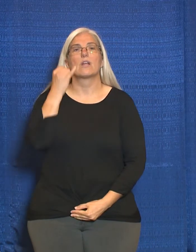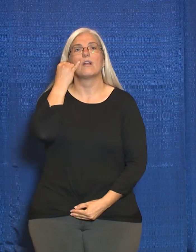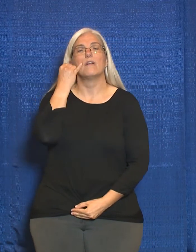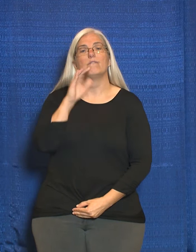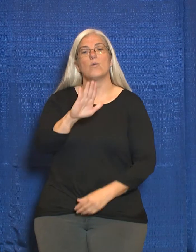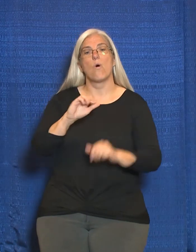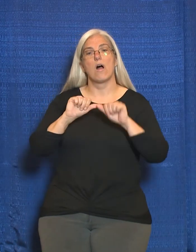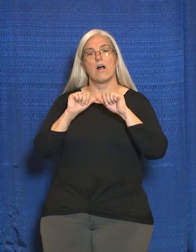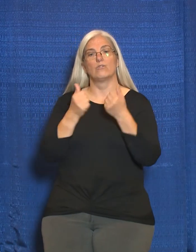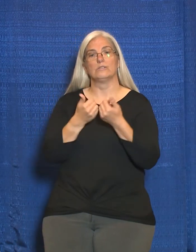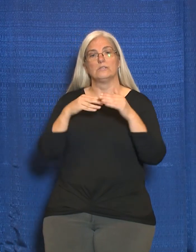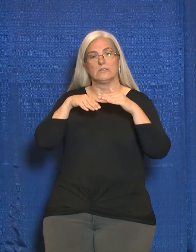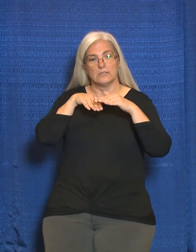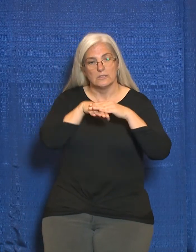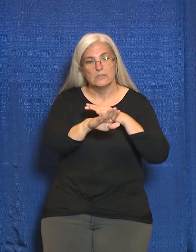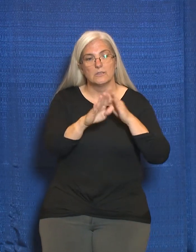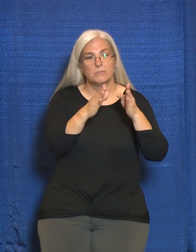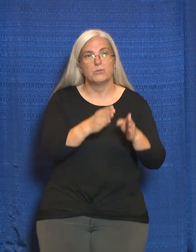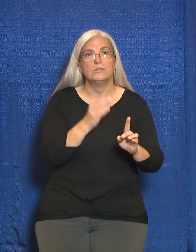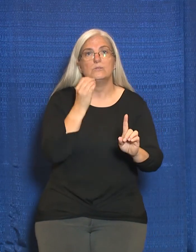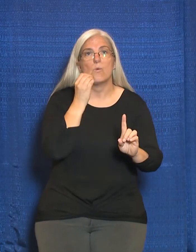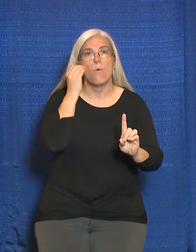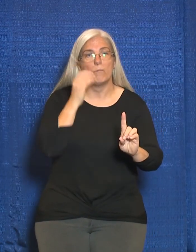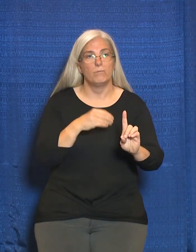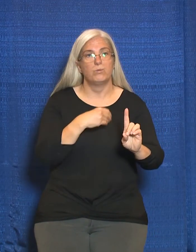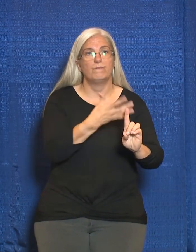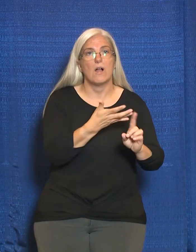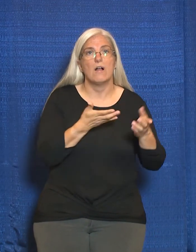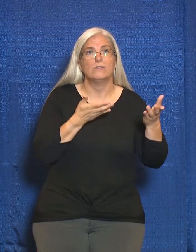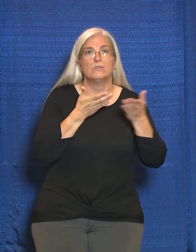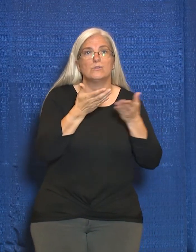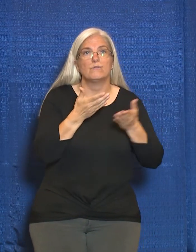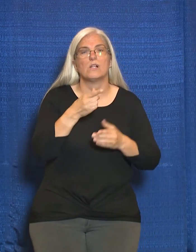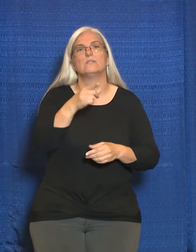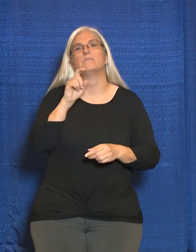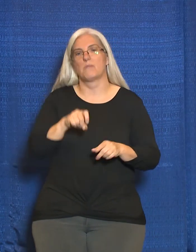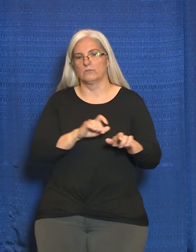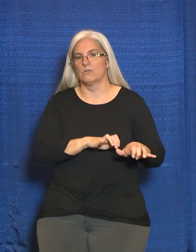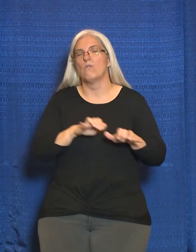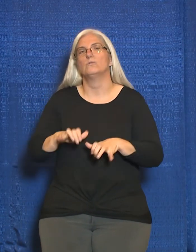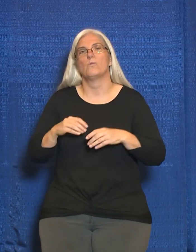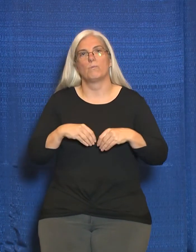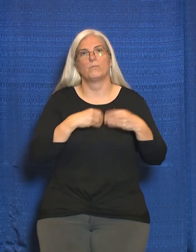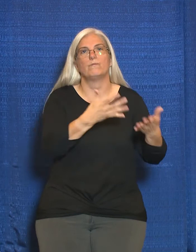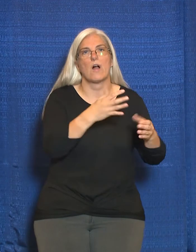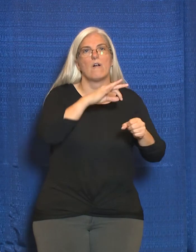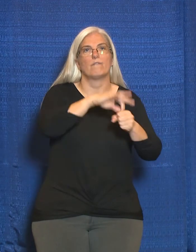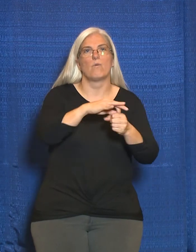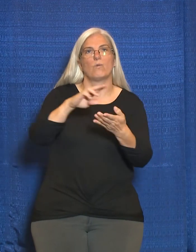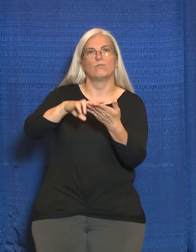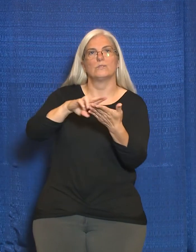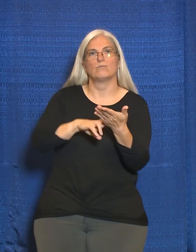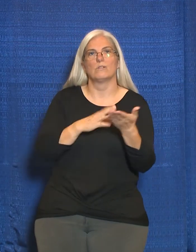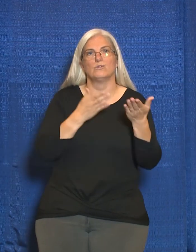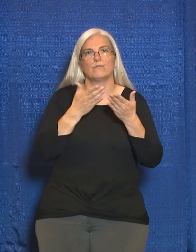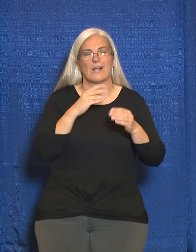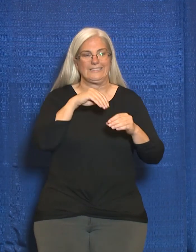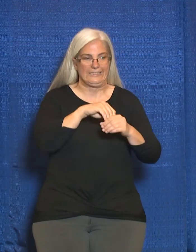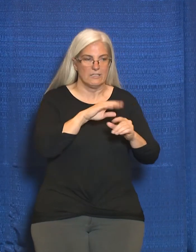If your agency provides in-home services, you must provide voter registration services in clients'